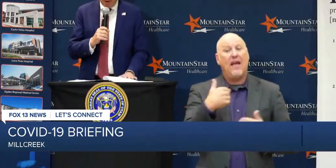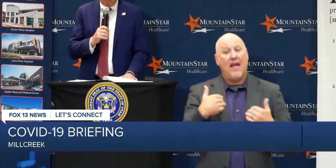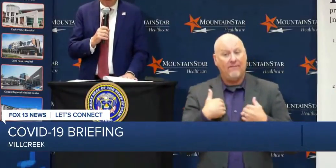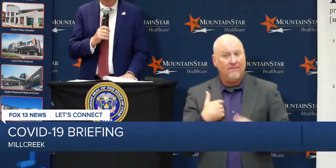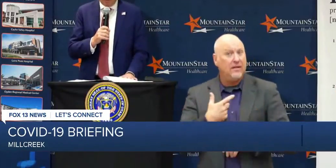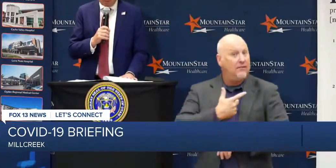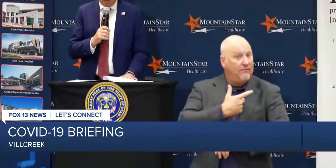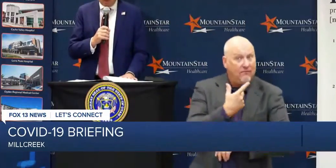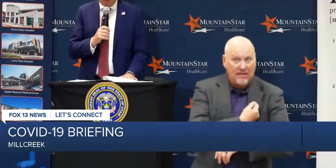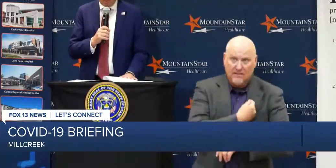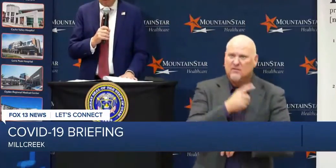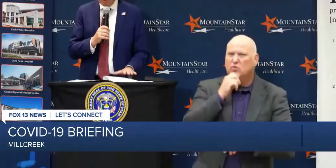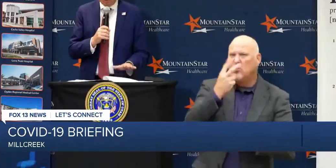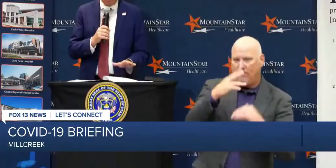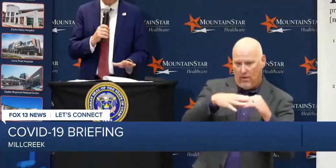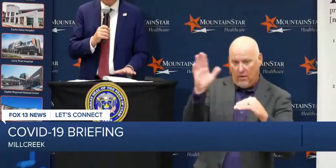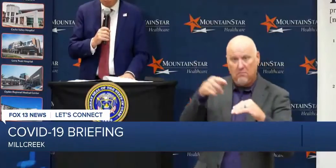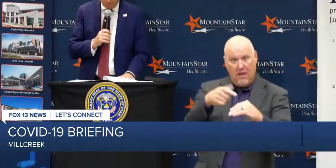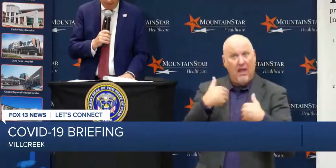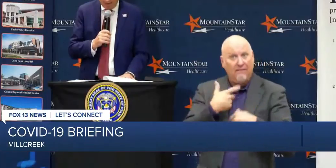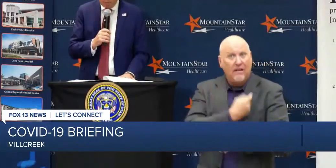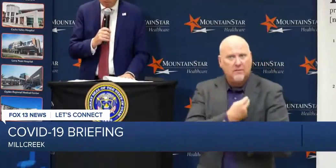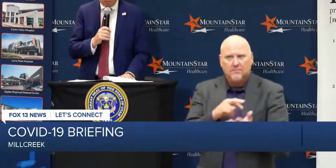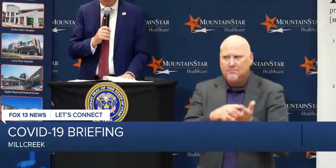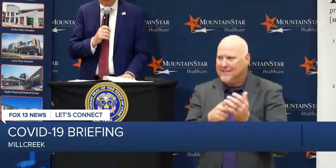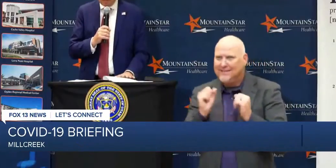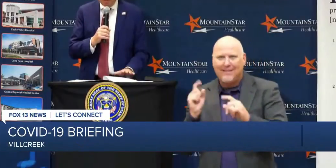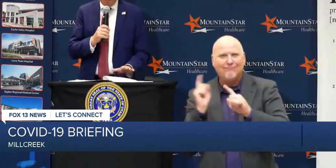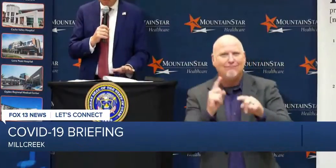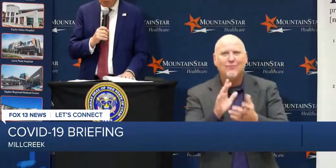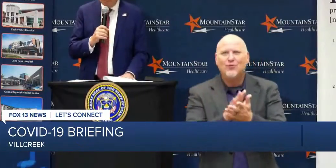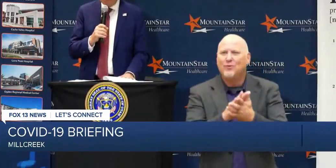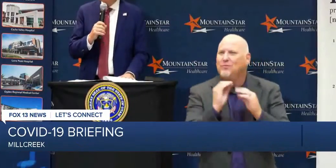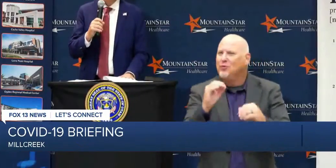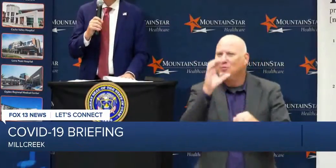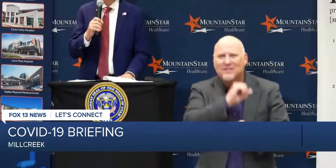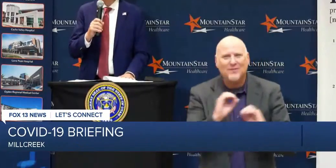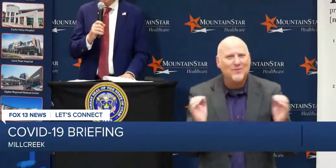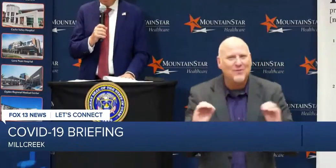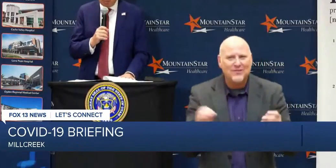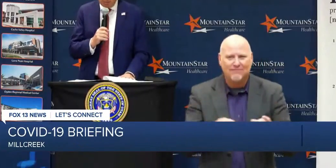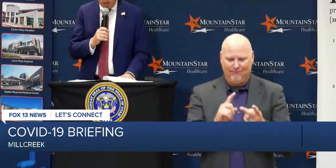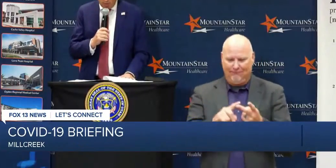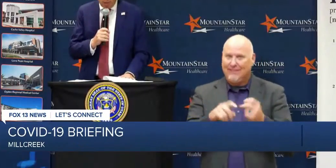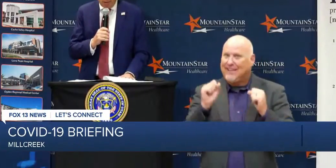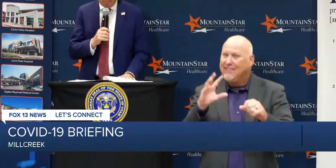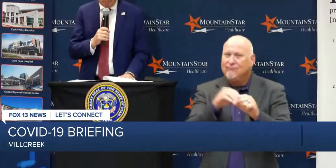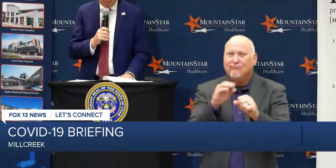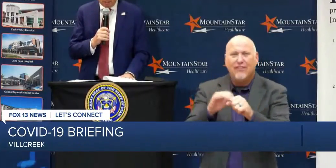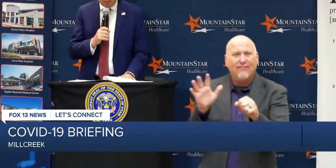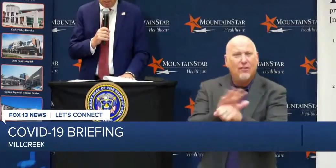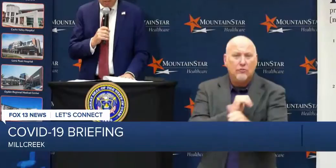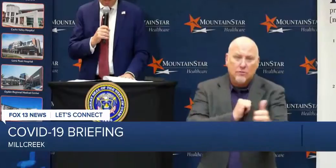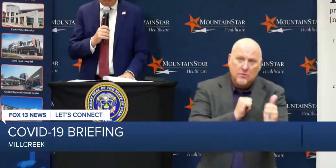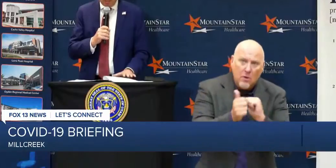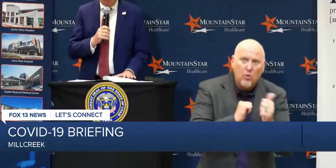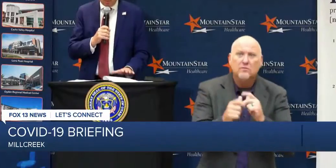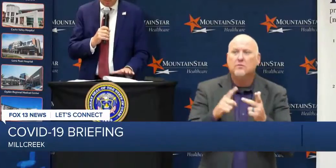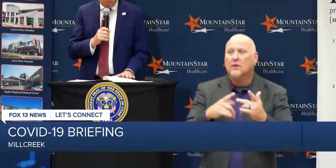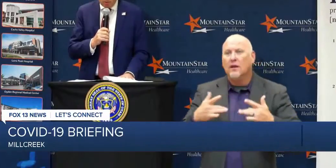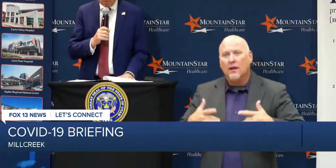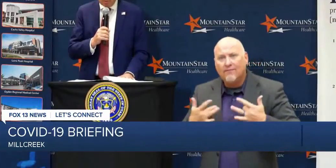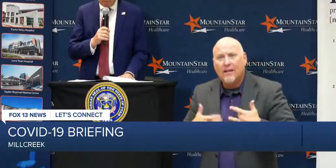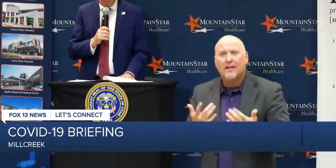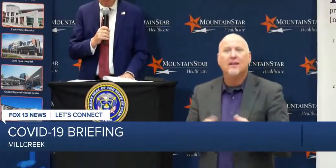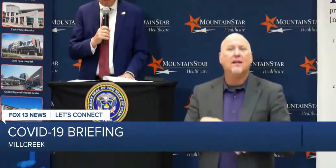there are outbreaks that start in a school, your child will not have to quarantine. They won't have to miss practice, games, or competitions. Kids